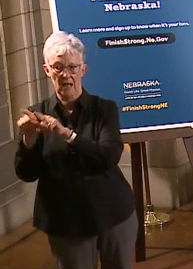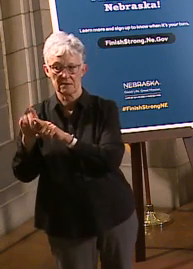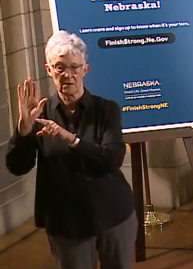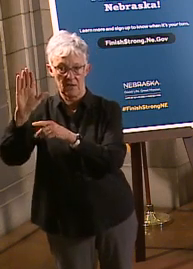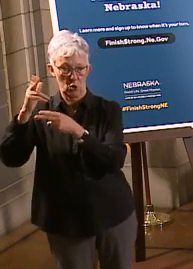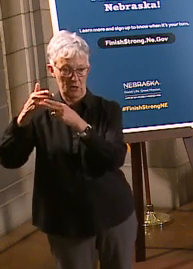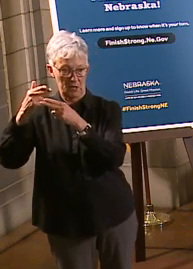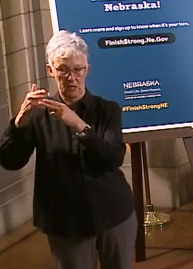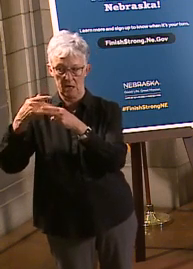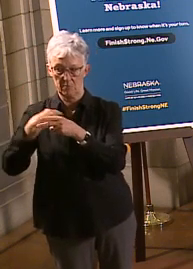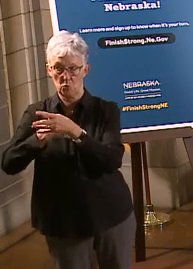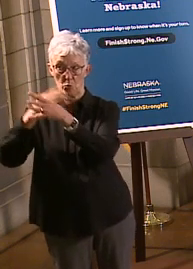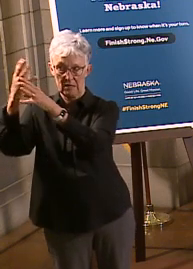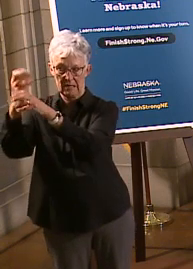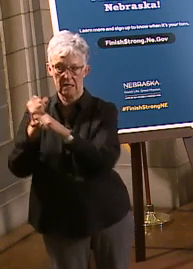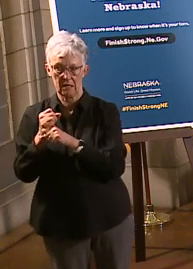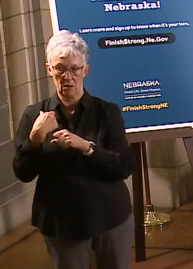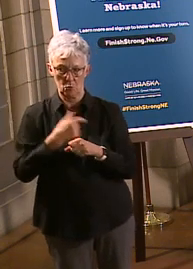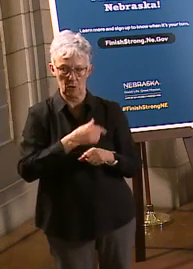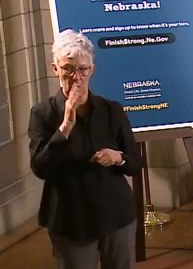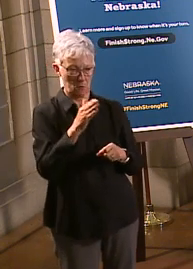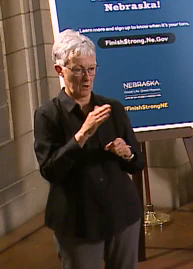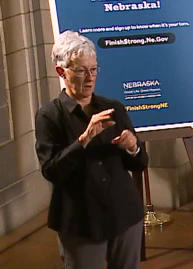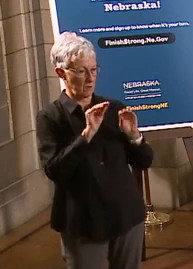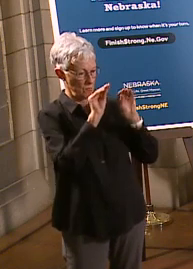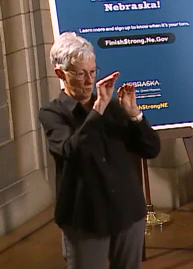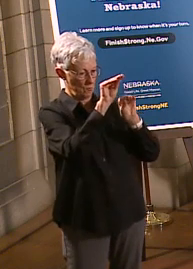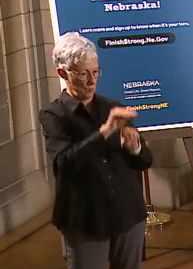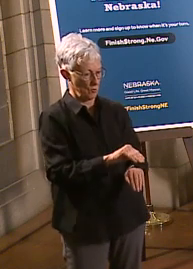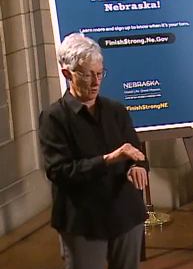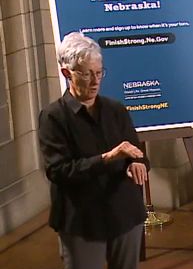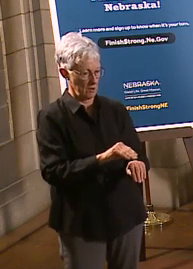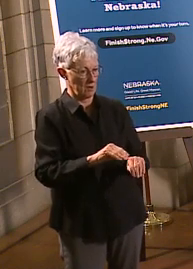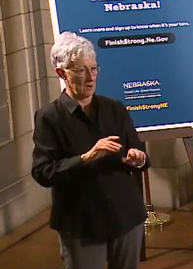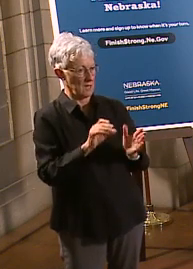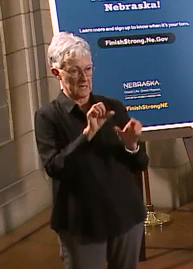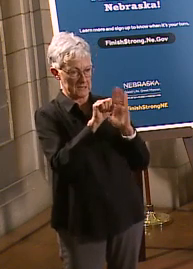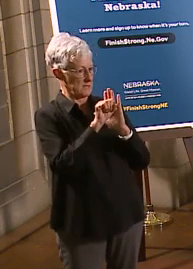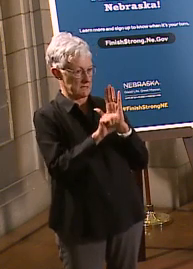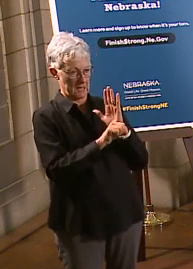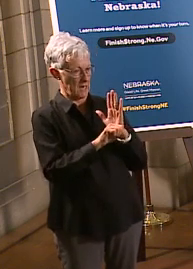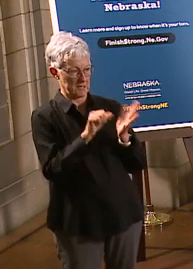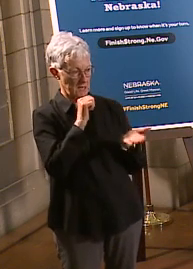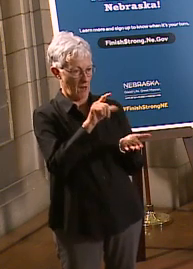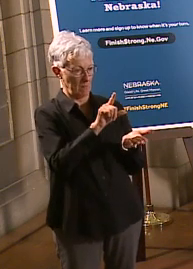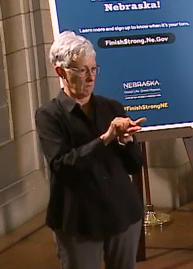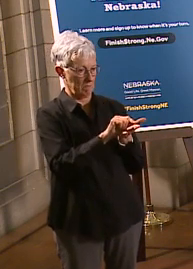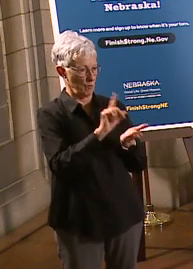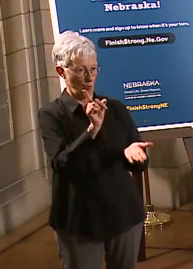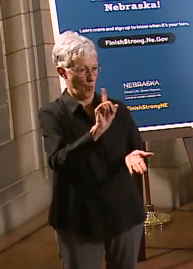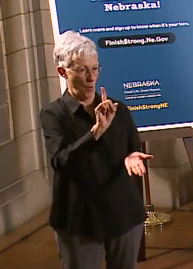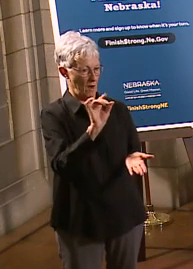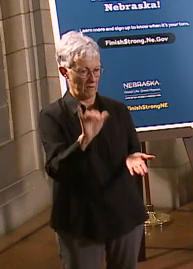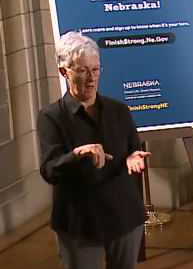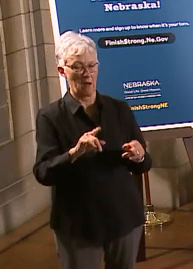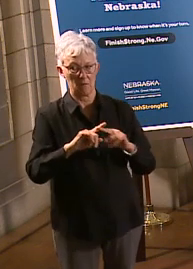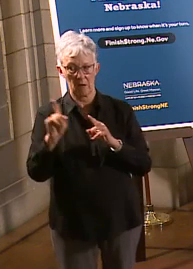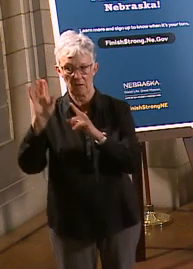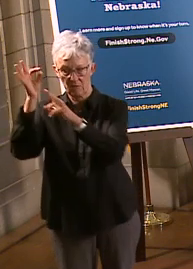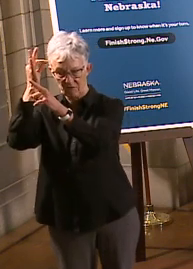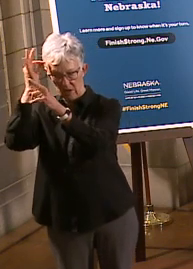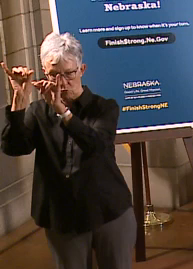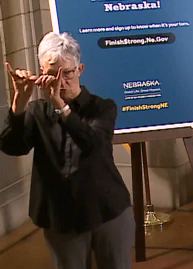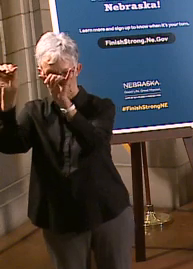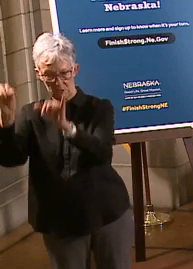those. And I don't think that the state is publishing where those are, but that federal system will show who